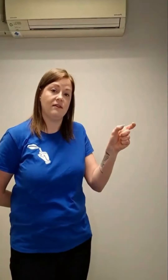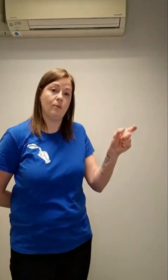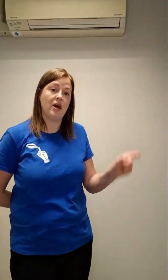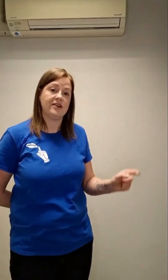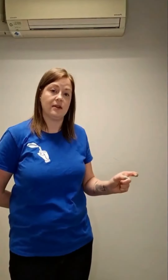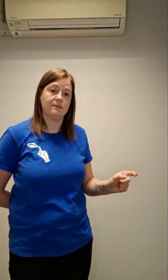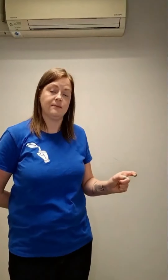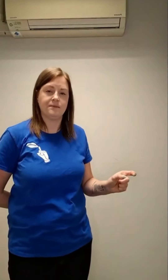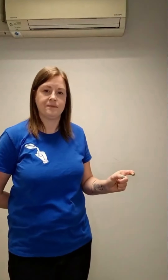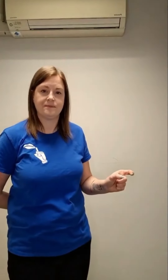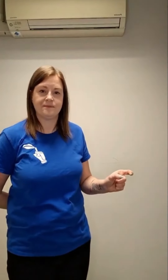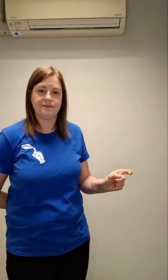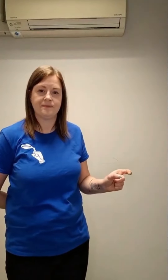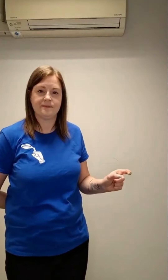for person.